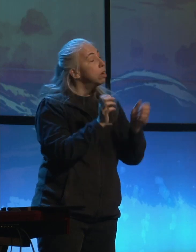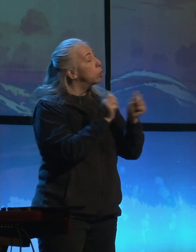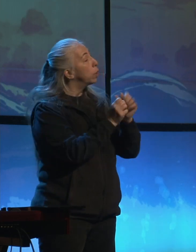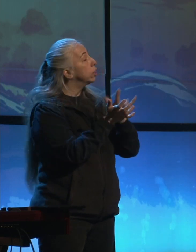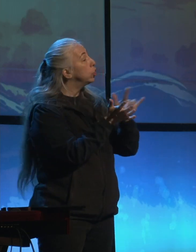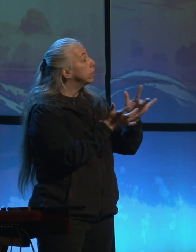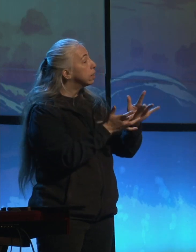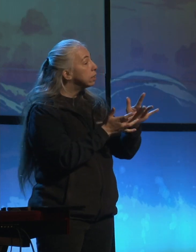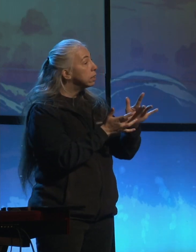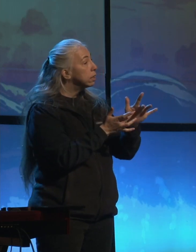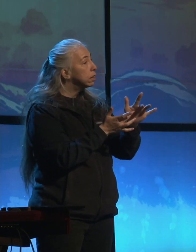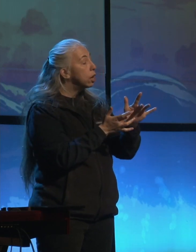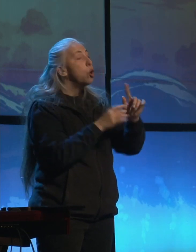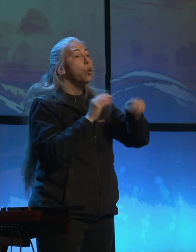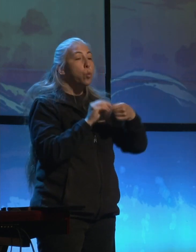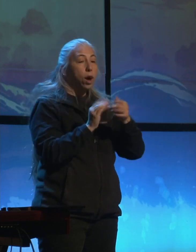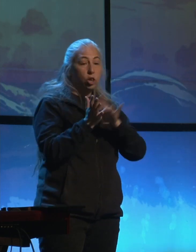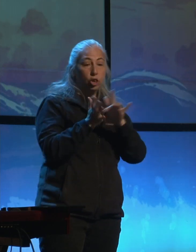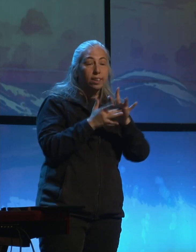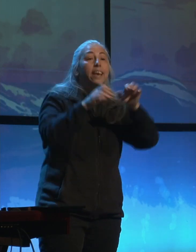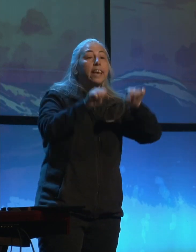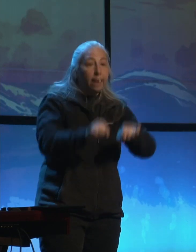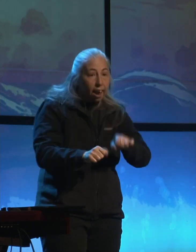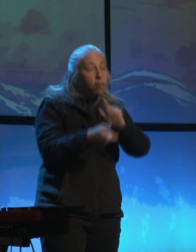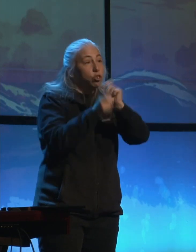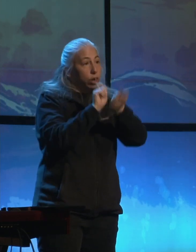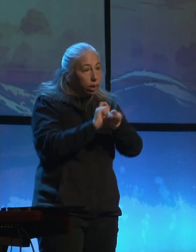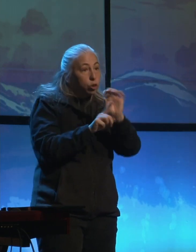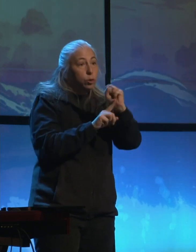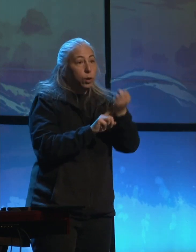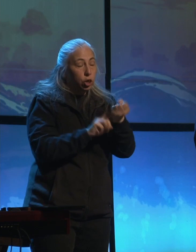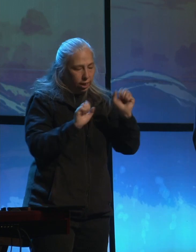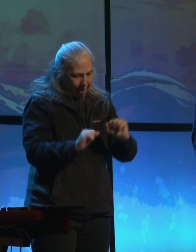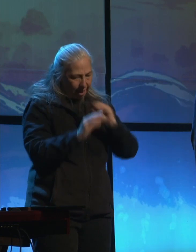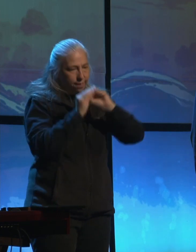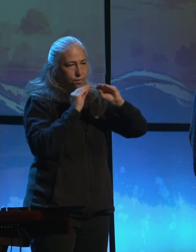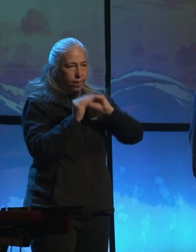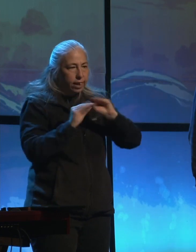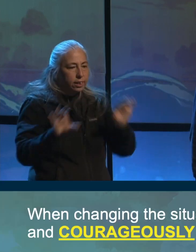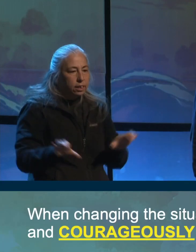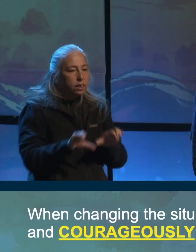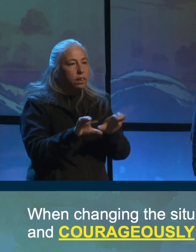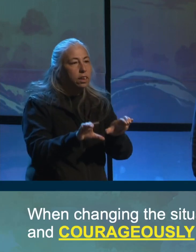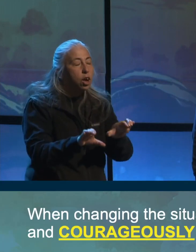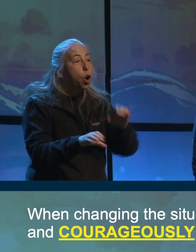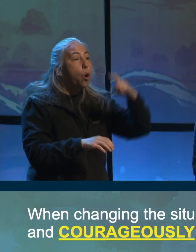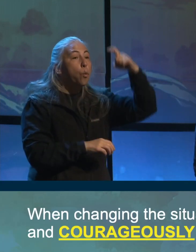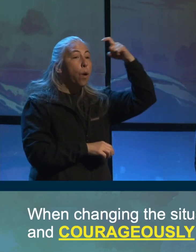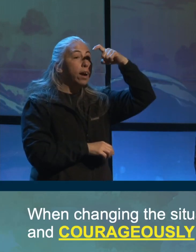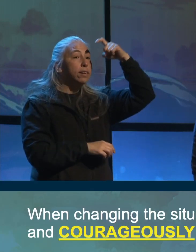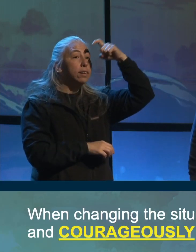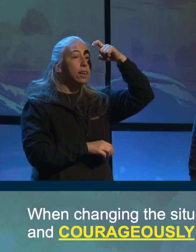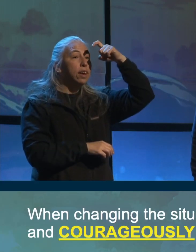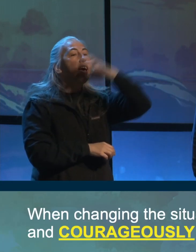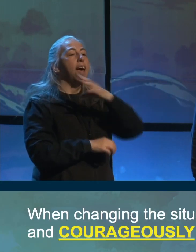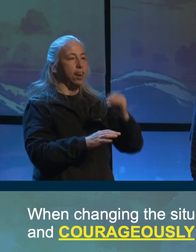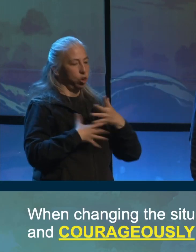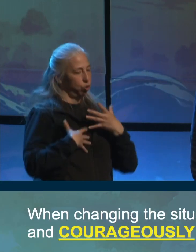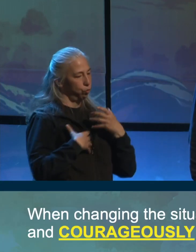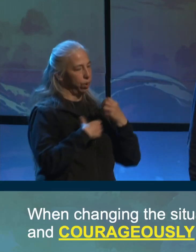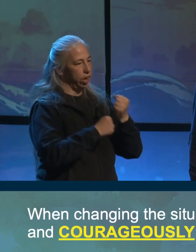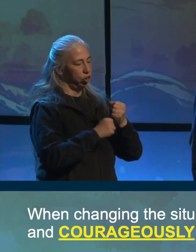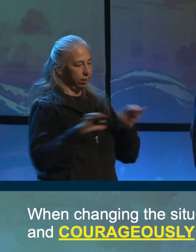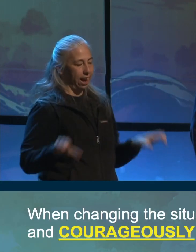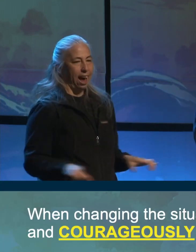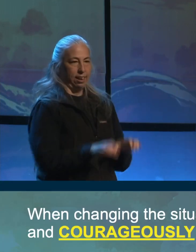situation was in his control, when he could do something about it, he wisely and courageously took action.